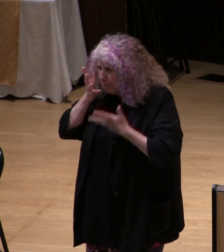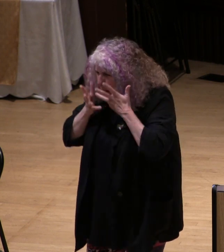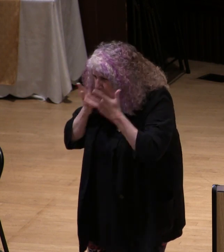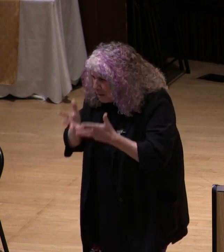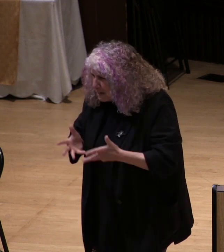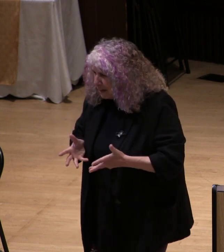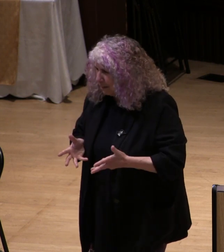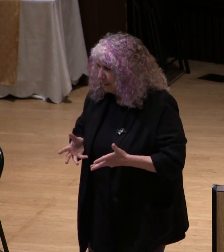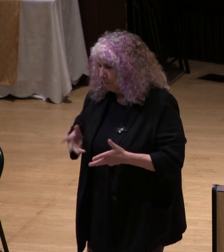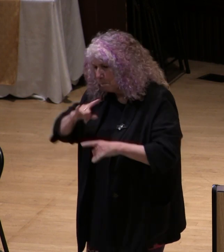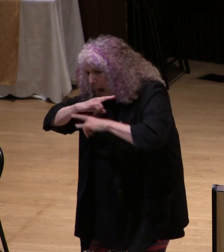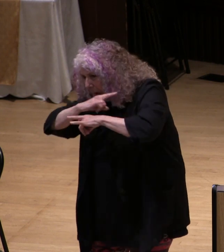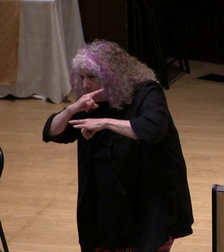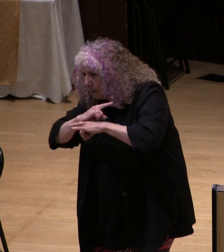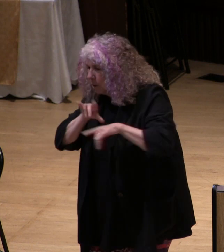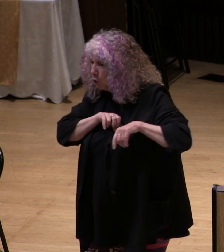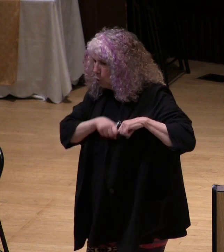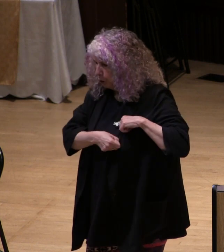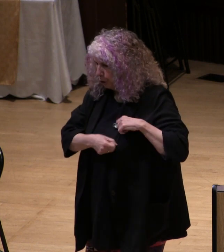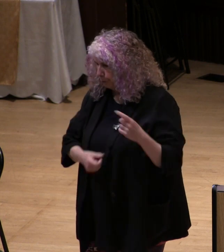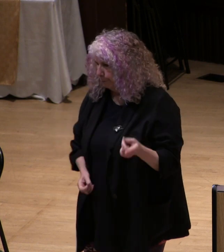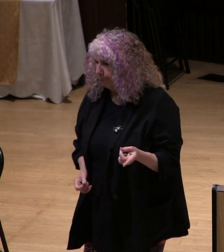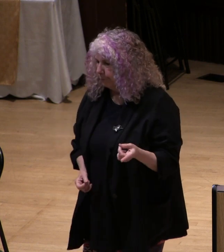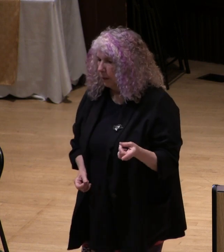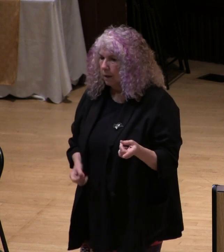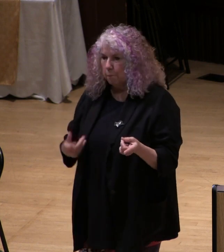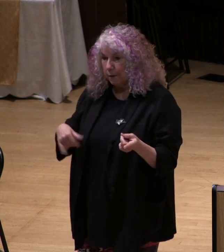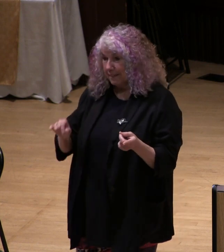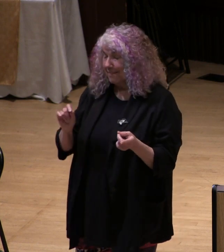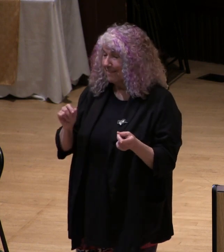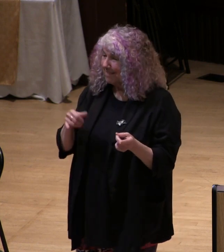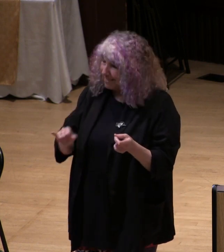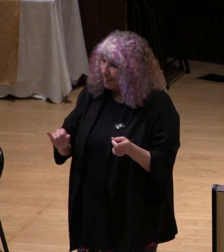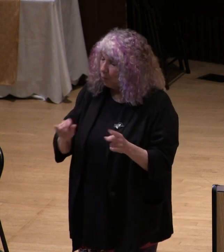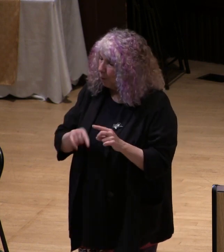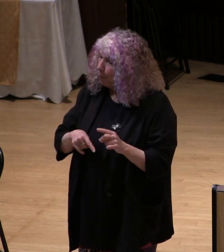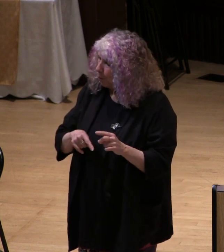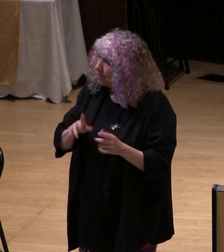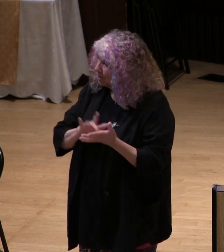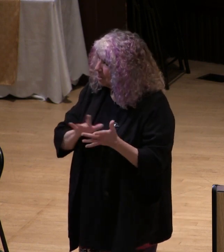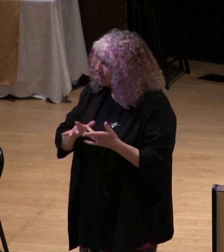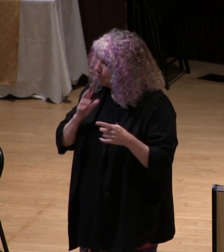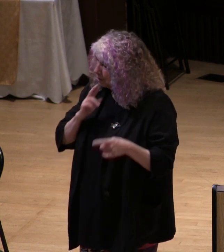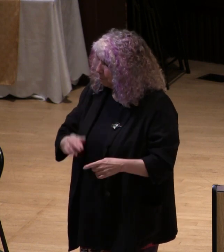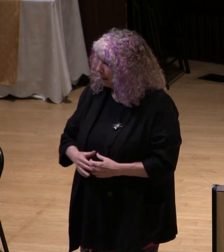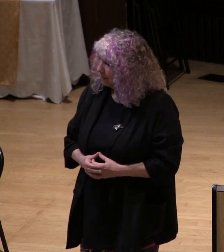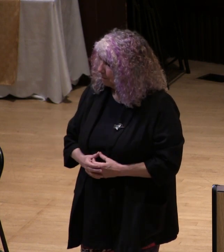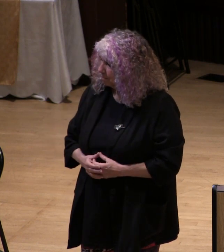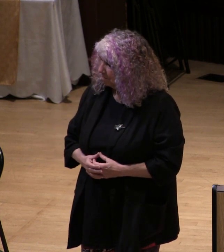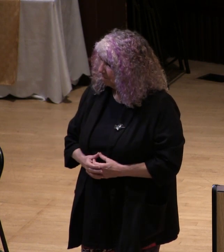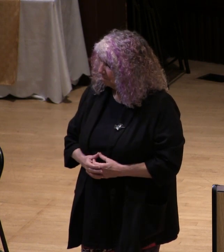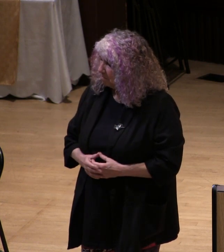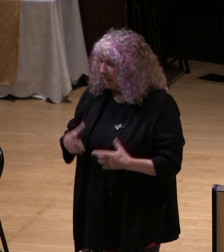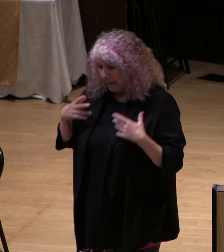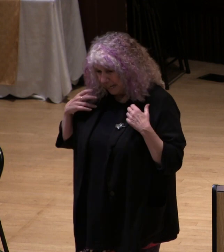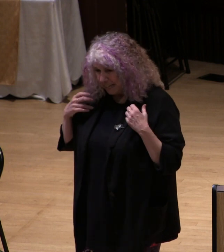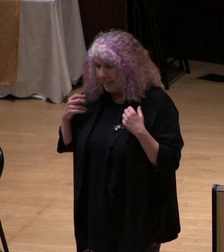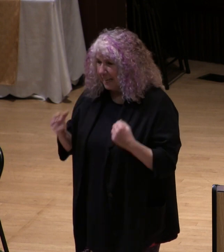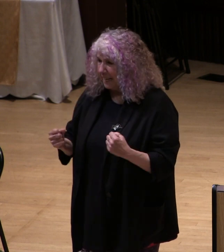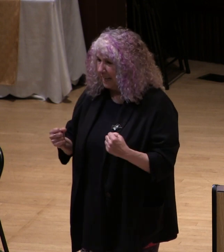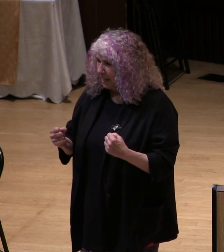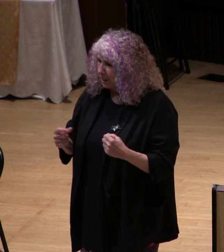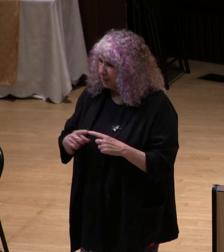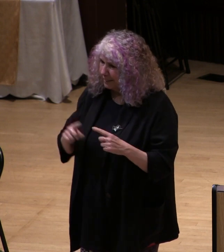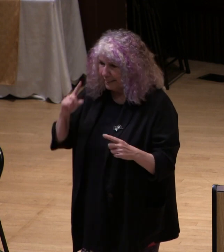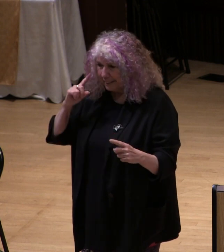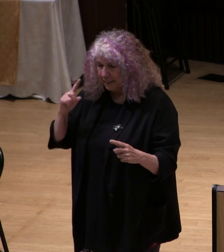humiliated, ridiculed, and tortured. And yet, what were his responses to those things? He healed the ear of the soldier